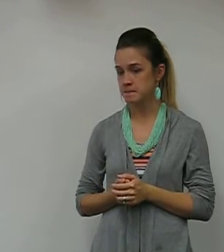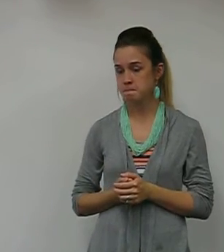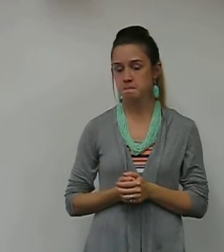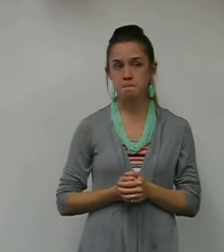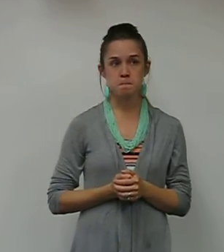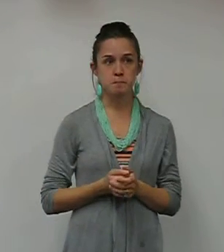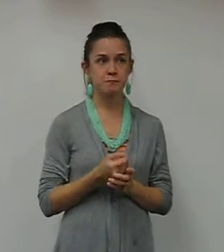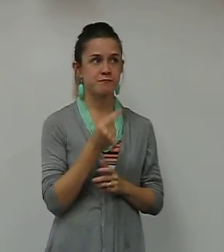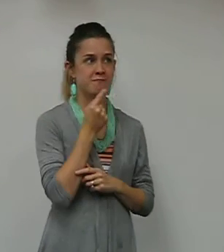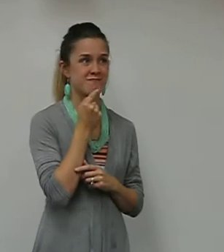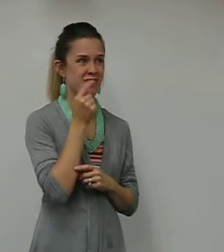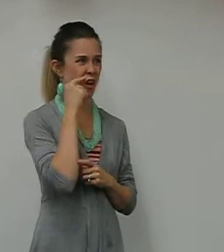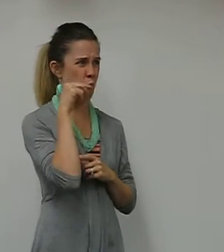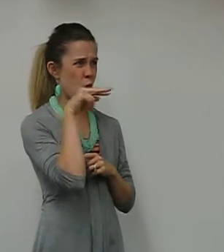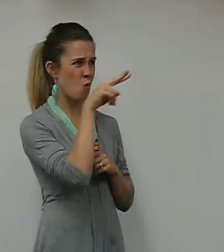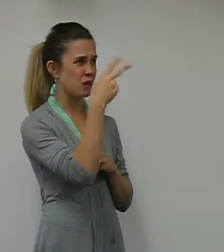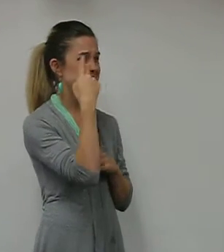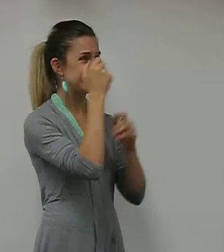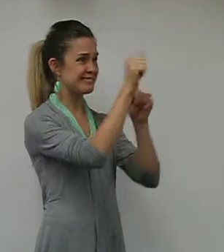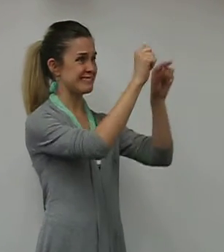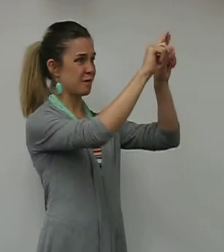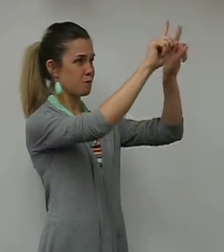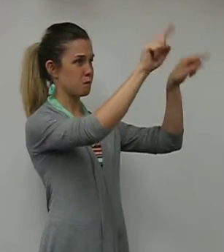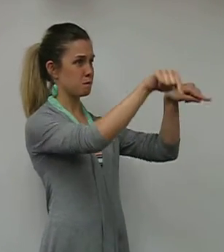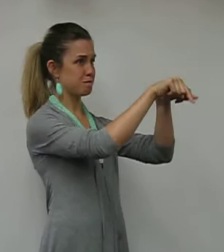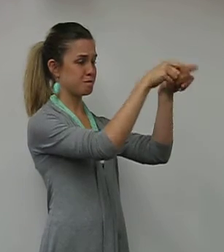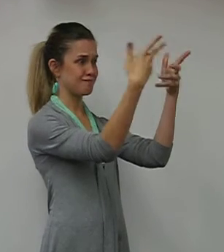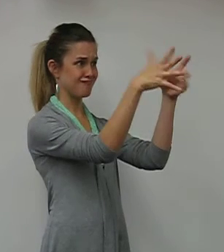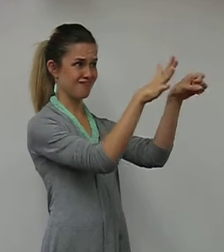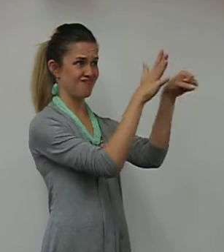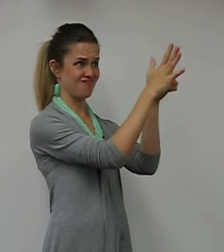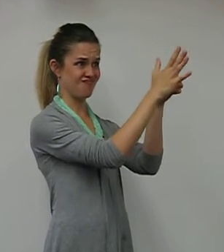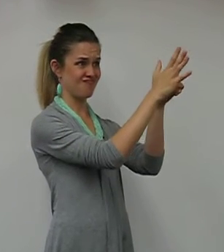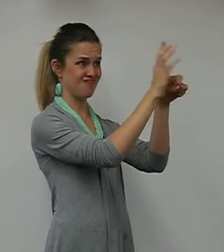I knew the 10 frame was 10 and then I counted